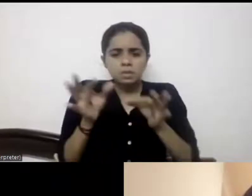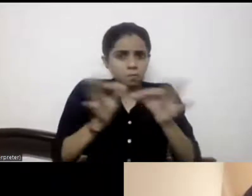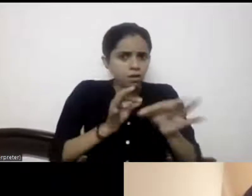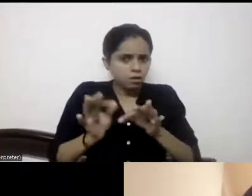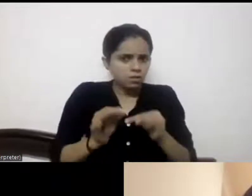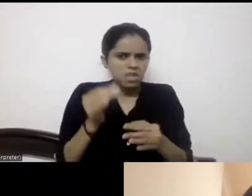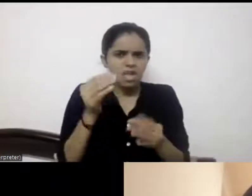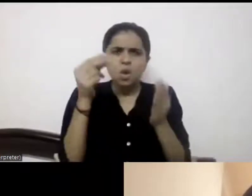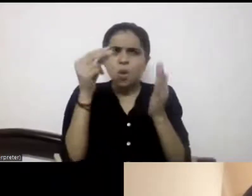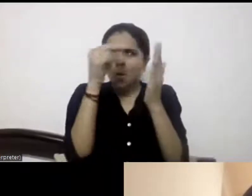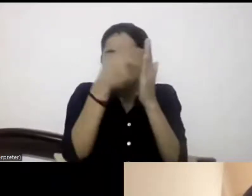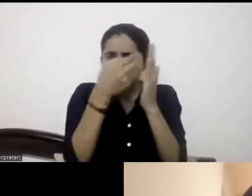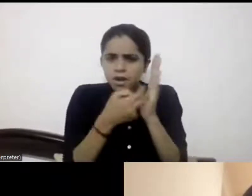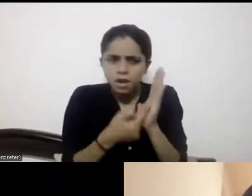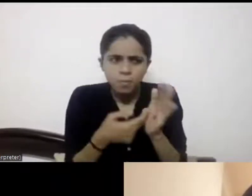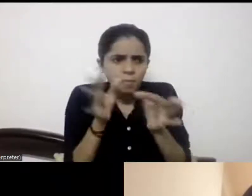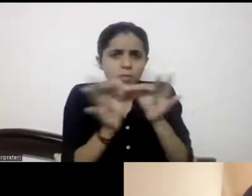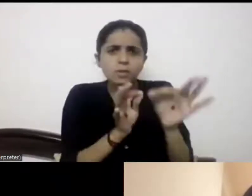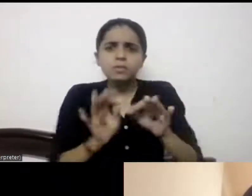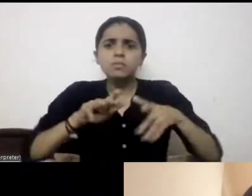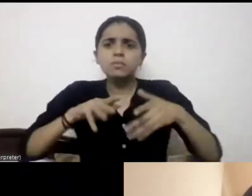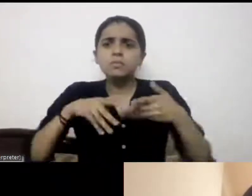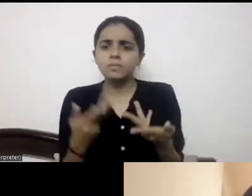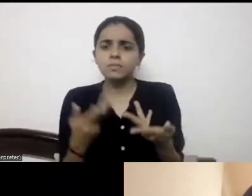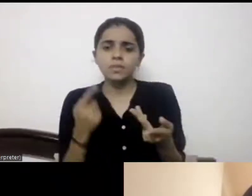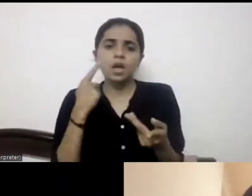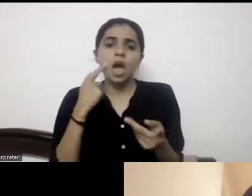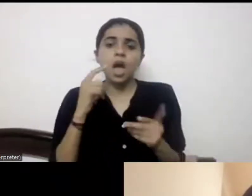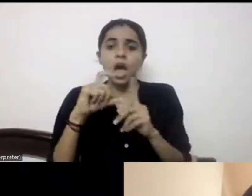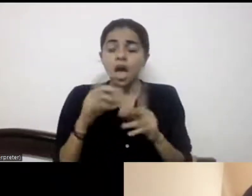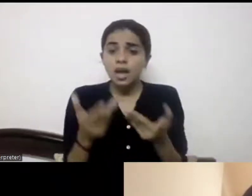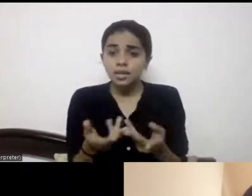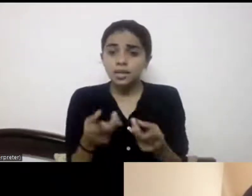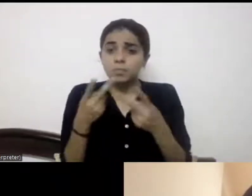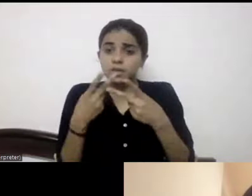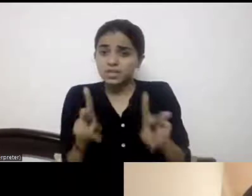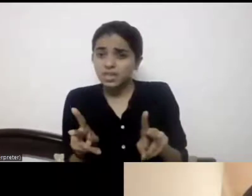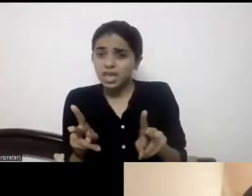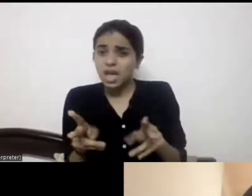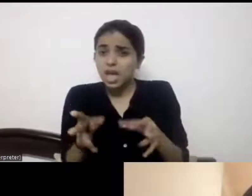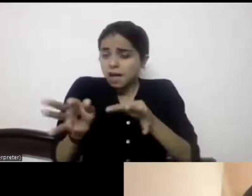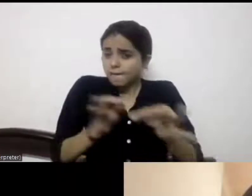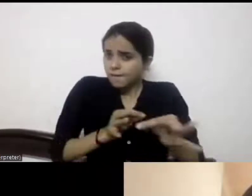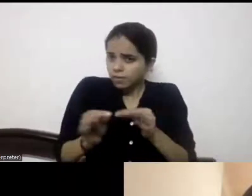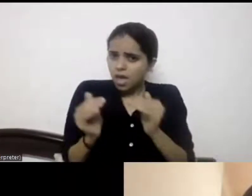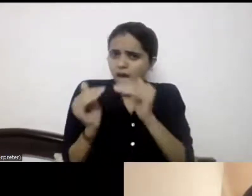norm? How do we define the ideal? How do we define the standard?